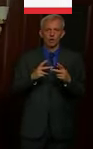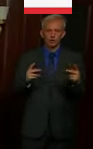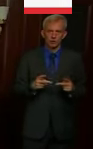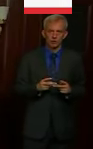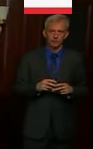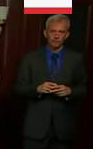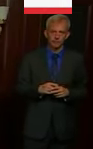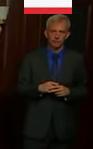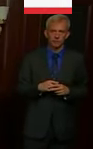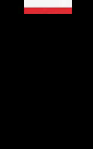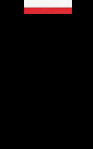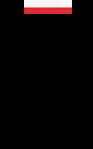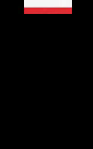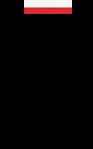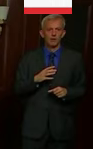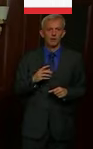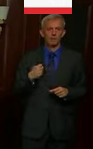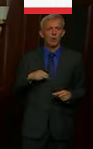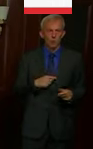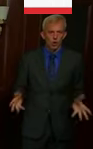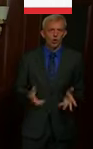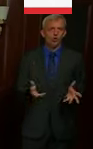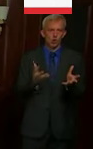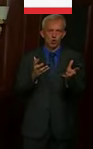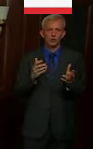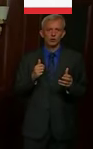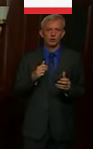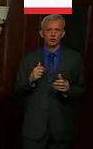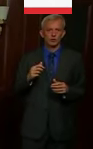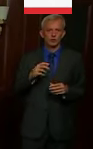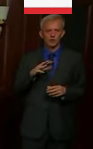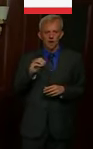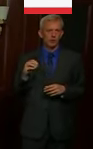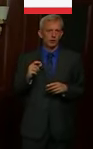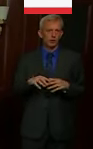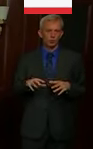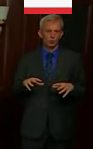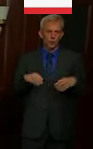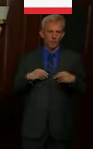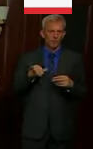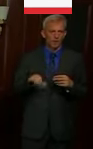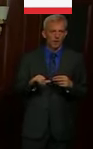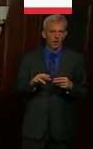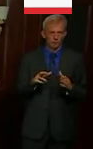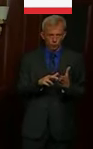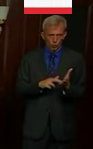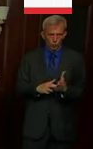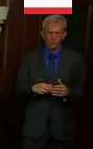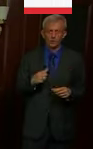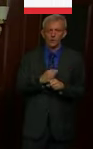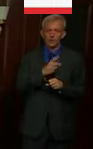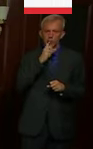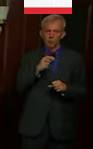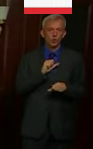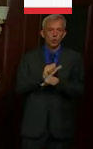the other essential businesses. And every Angeleno will share this responsibility with employers to keep workers